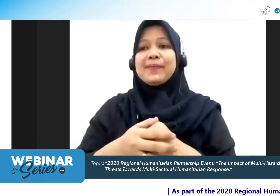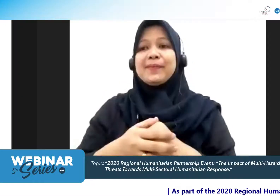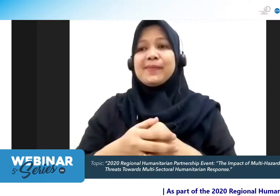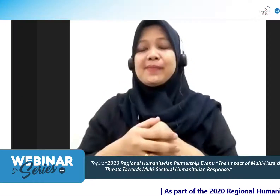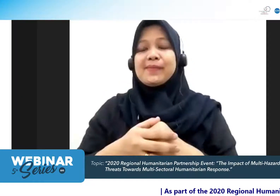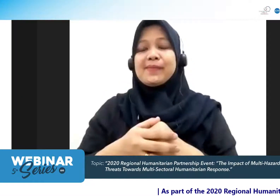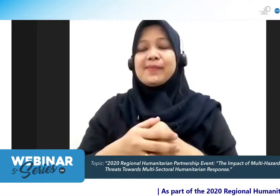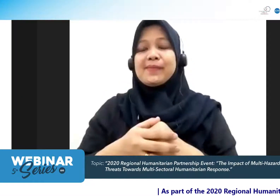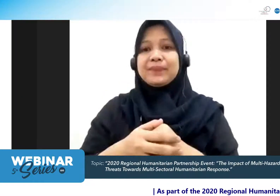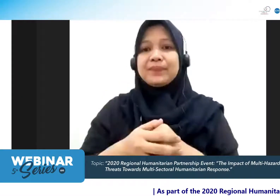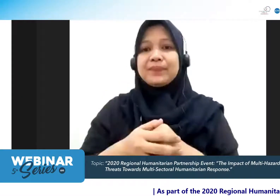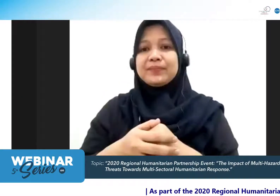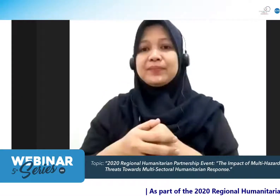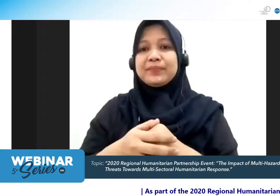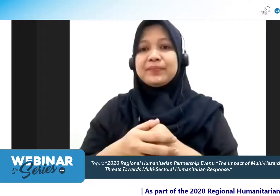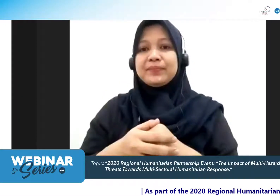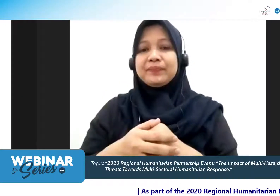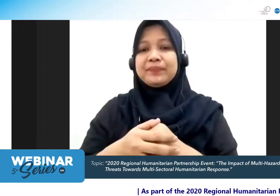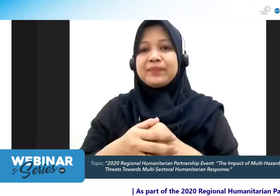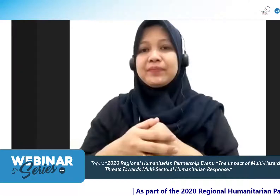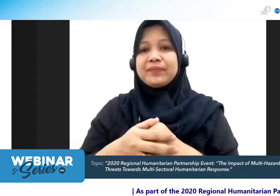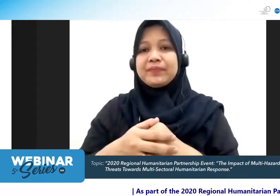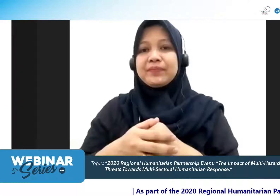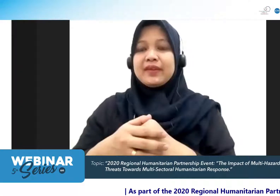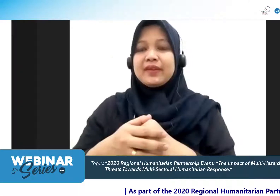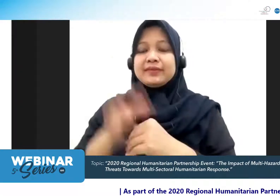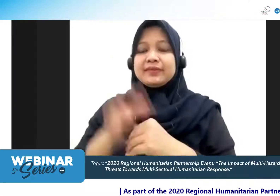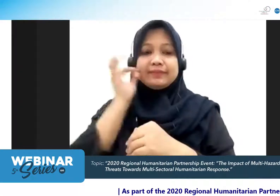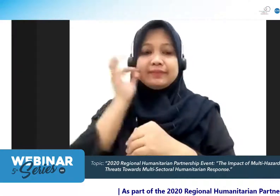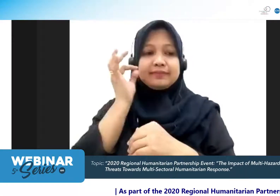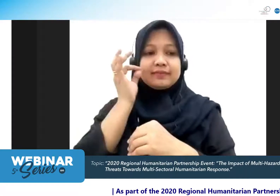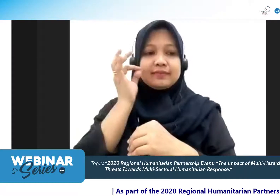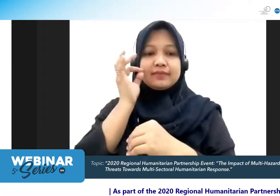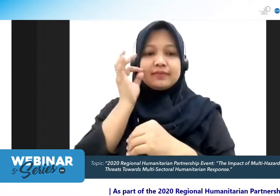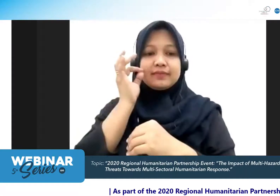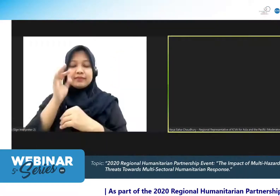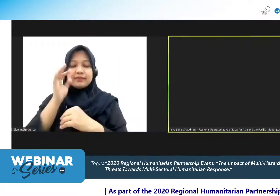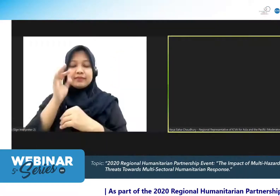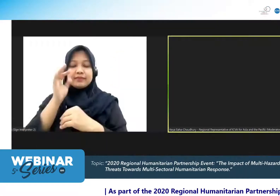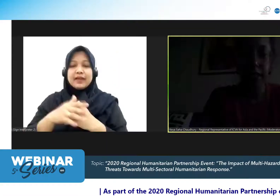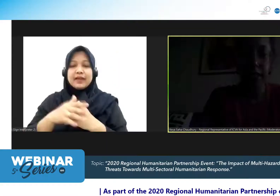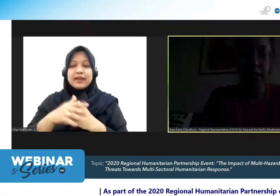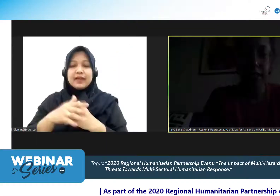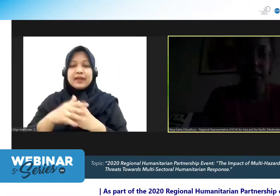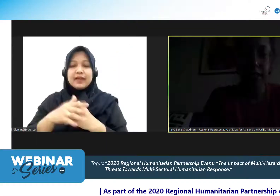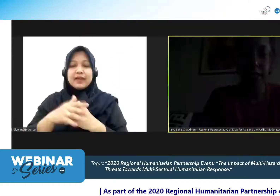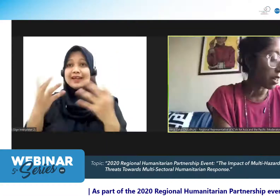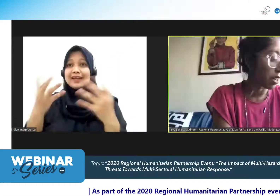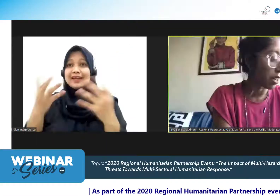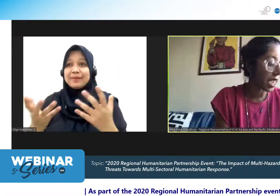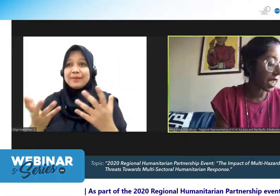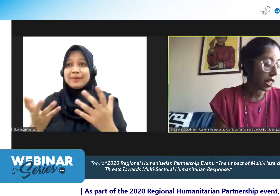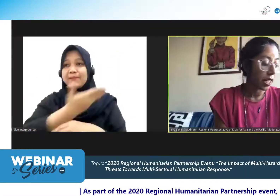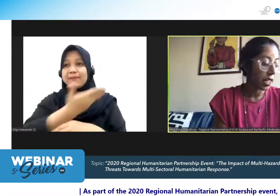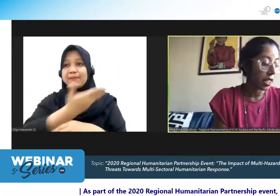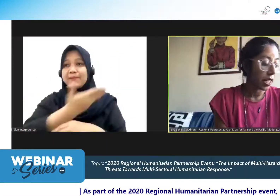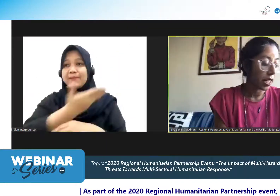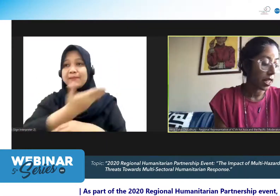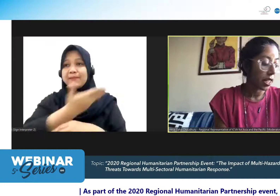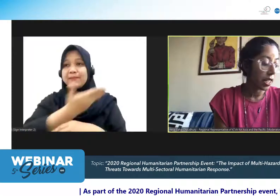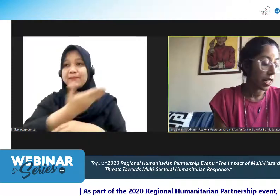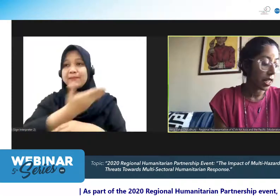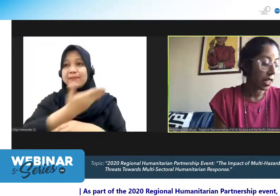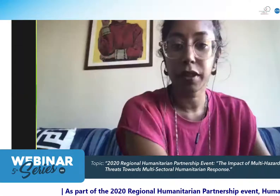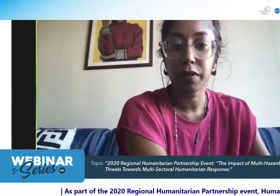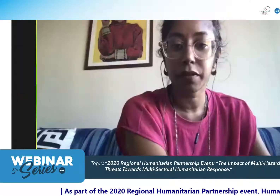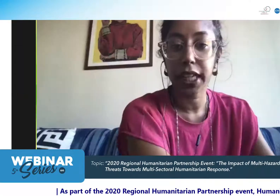And so, sorry, my screen. So the poll question that's coming up now.